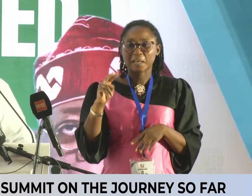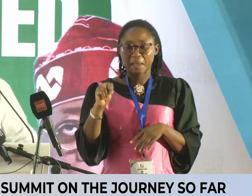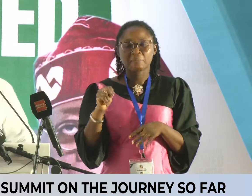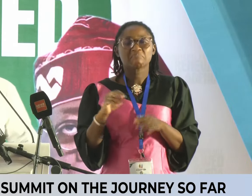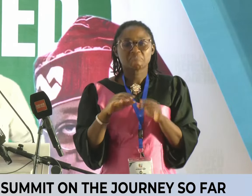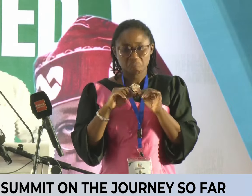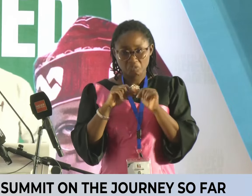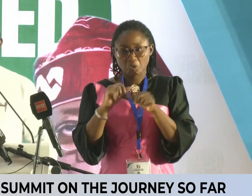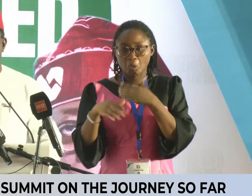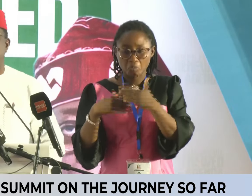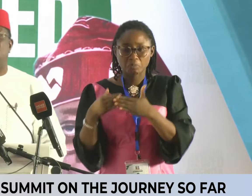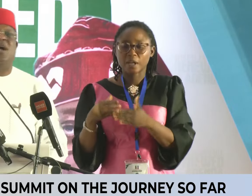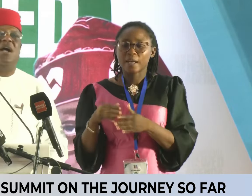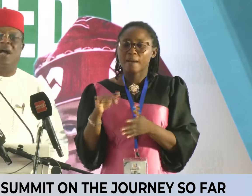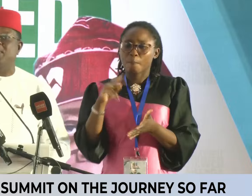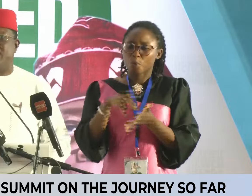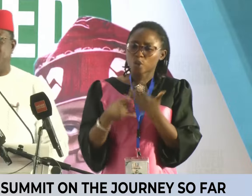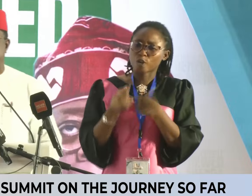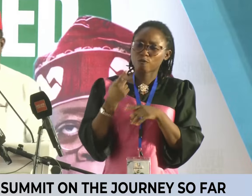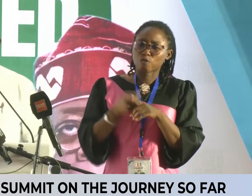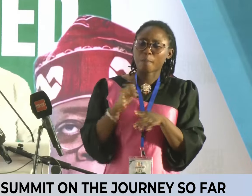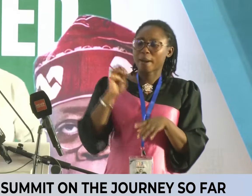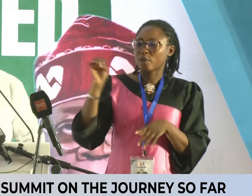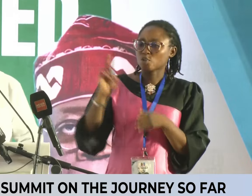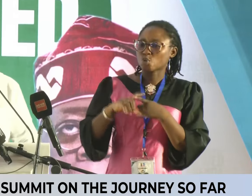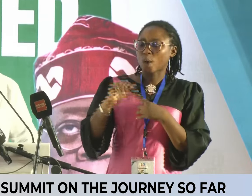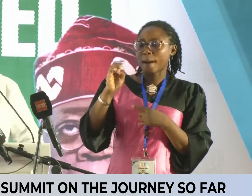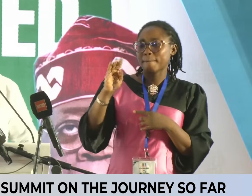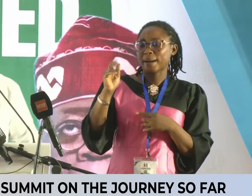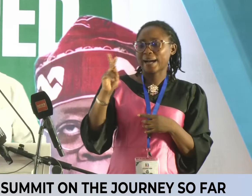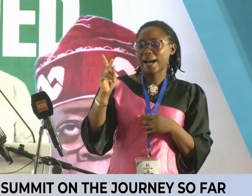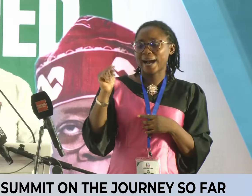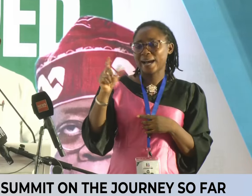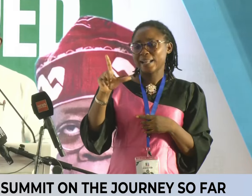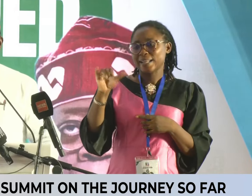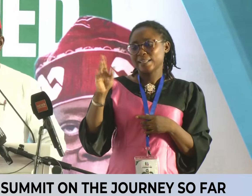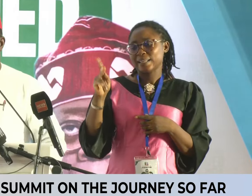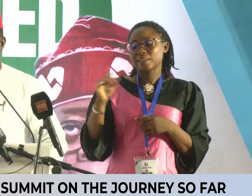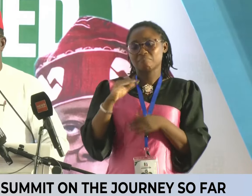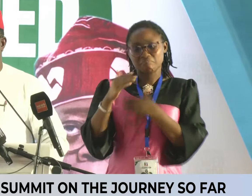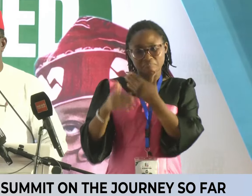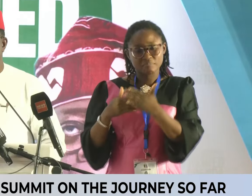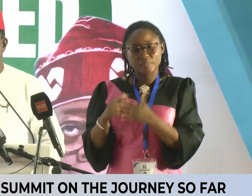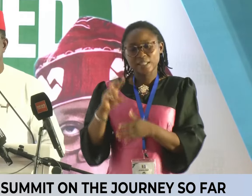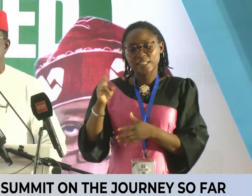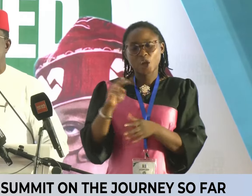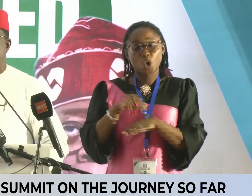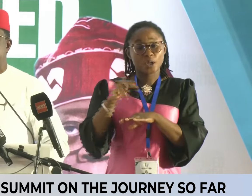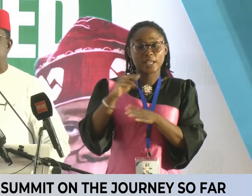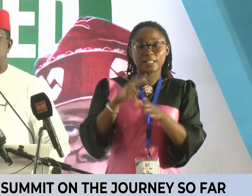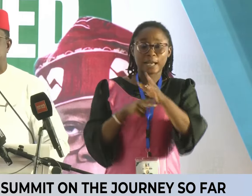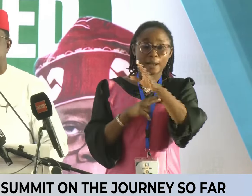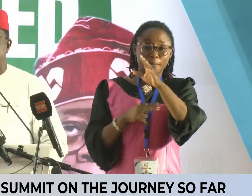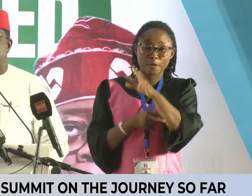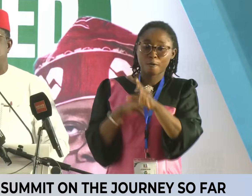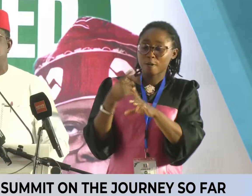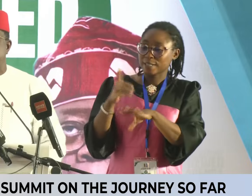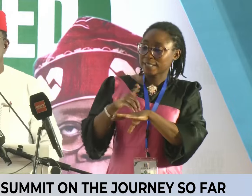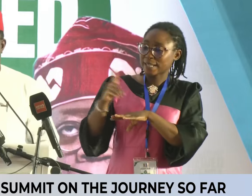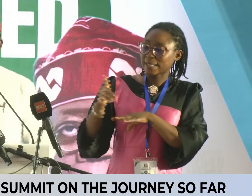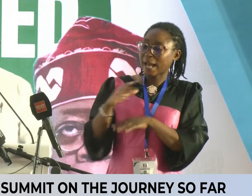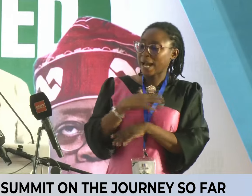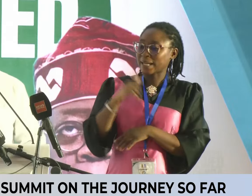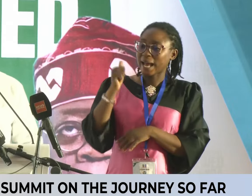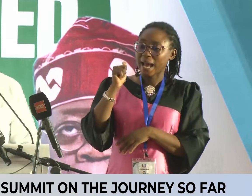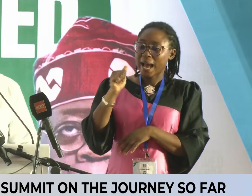We have project from Enugu to Abakaliki. That project is ongoing. The second Niger bridge, both for Delta and